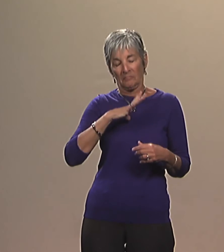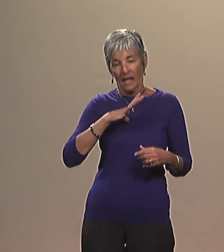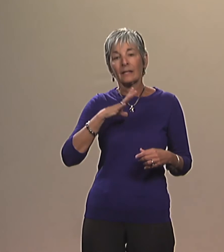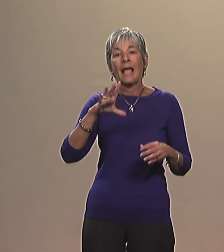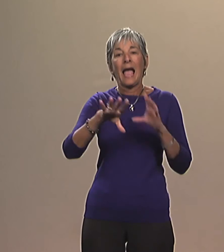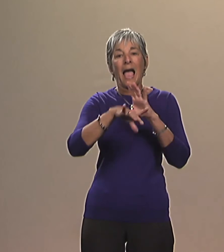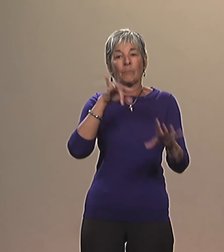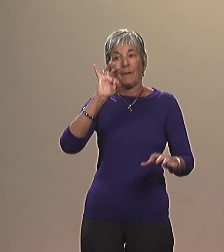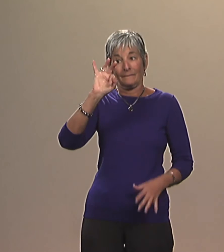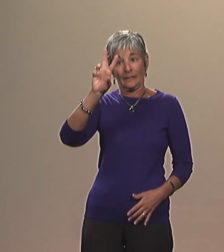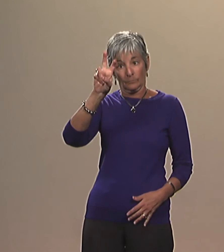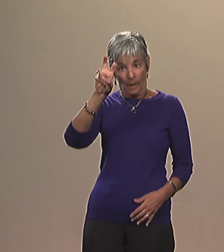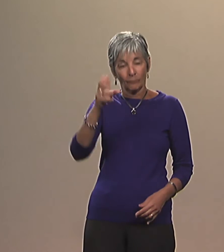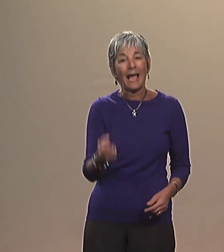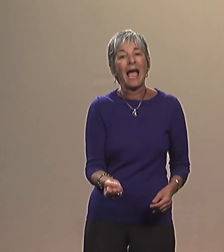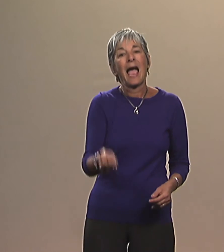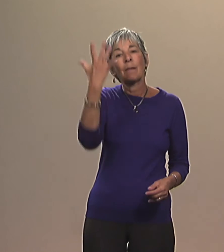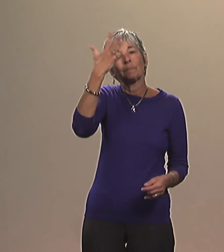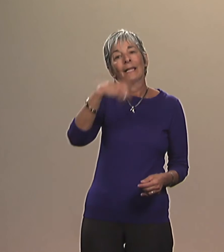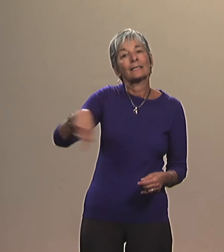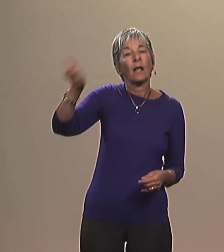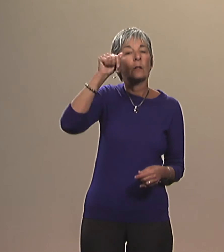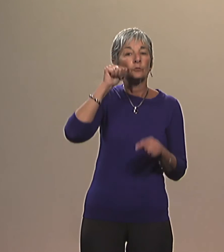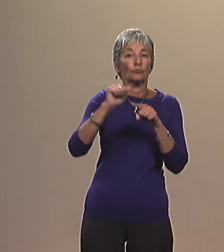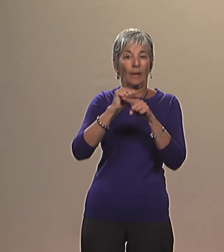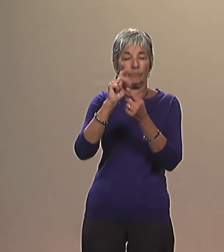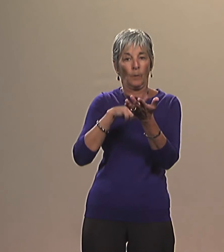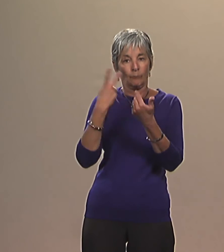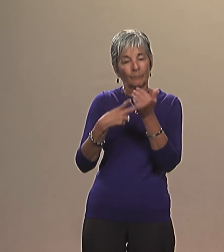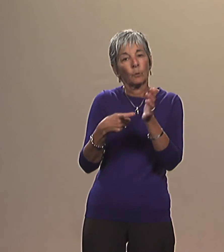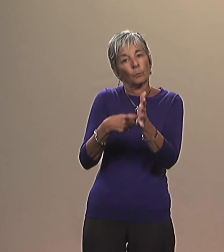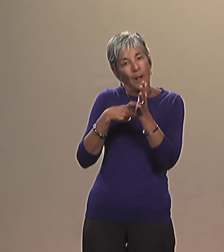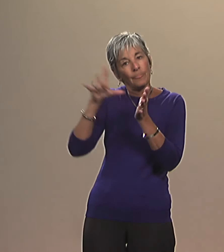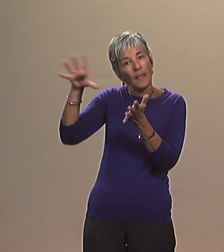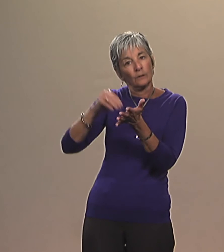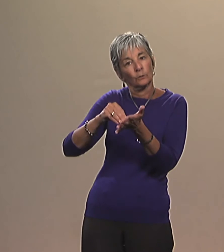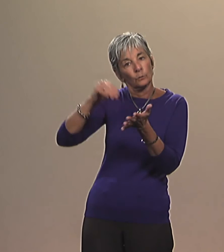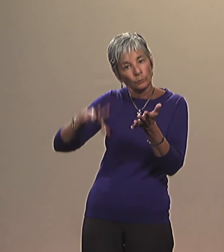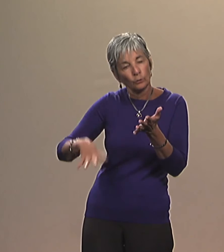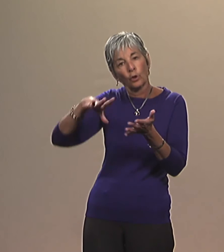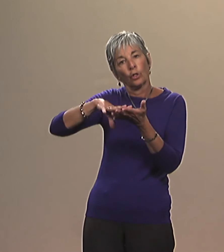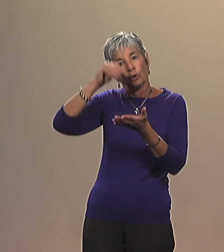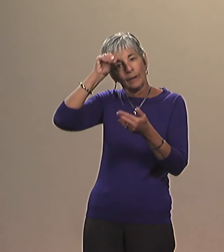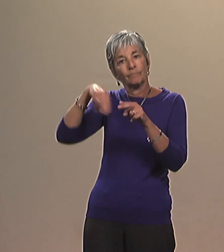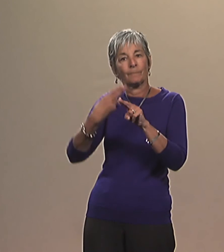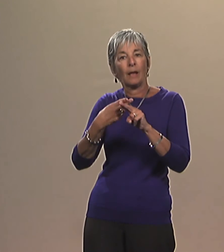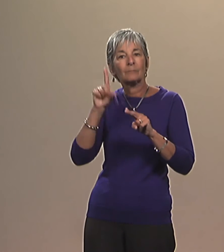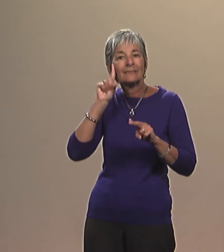Of those 200 programs, how many do you think require students to learn about deaf culture and history and ASL?